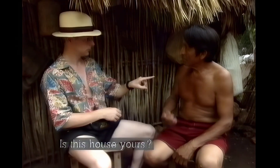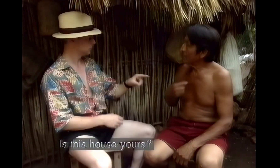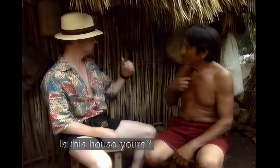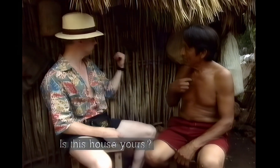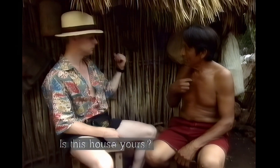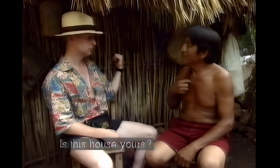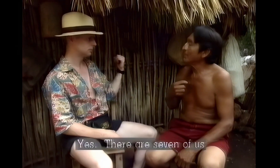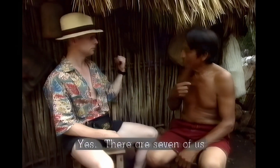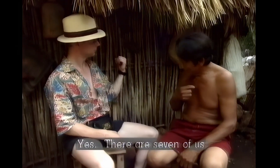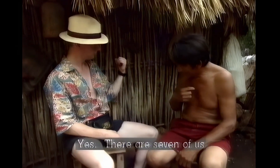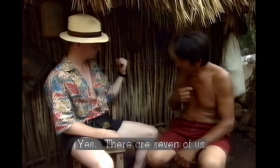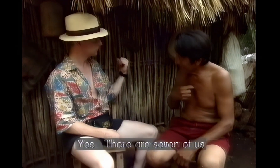Is this house yours?